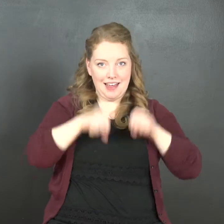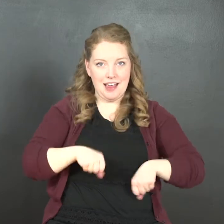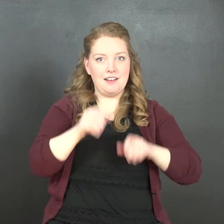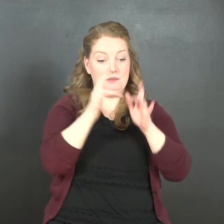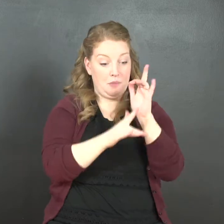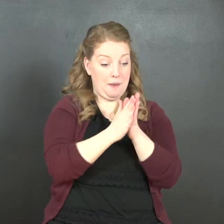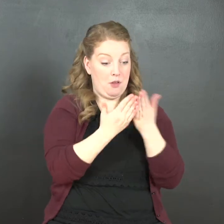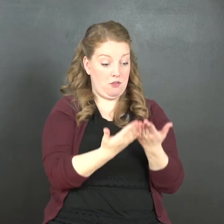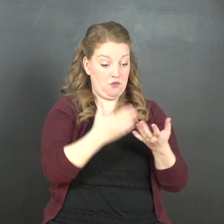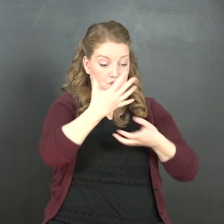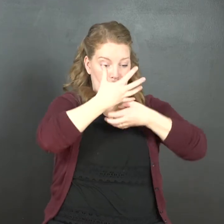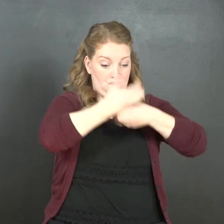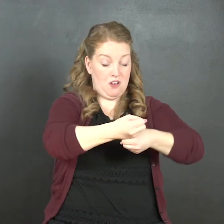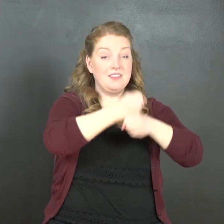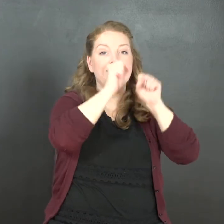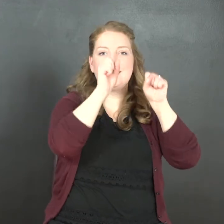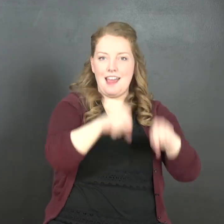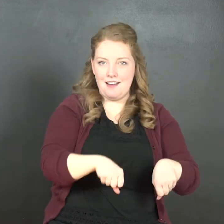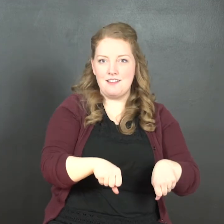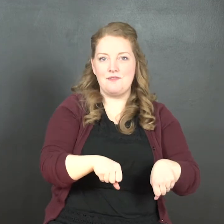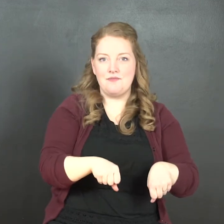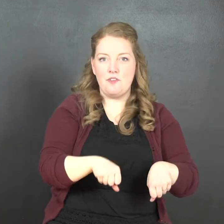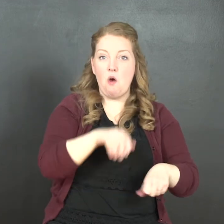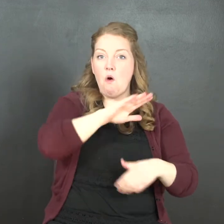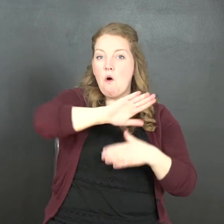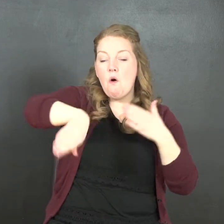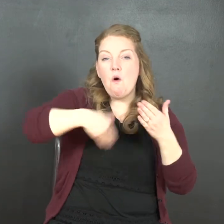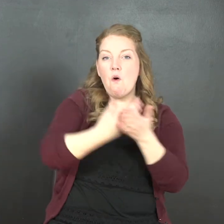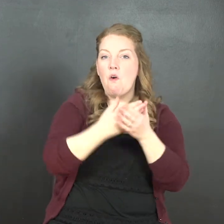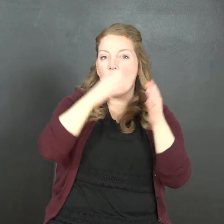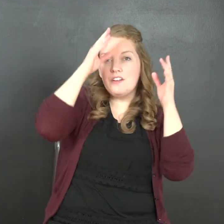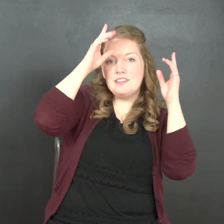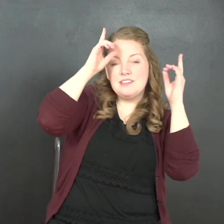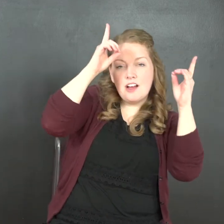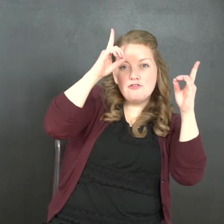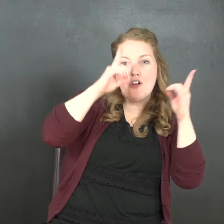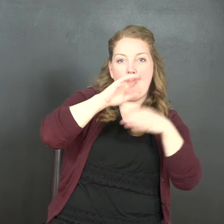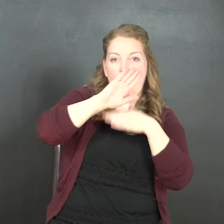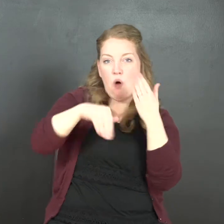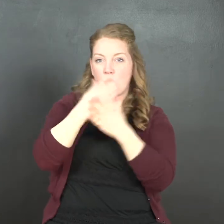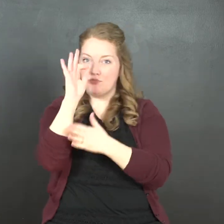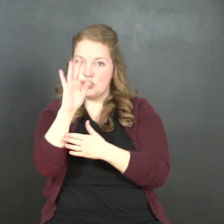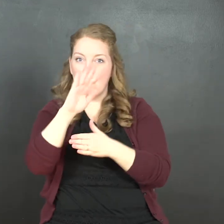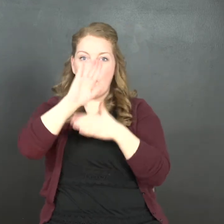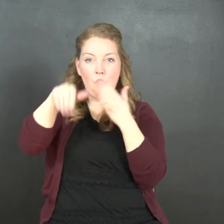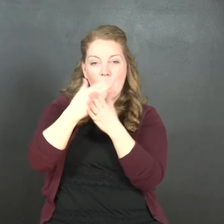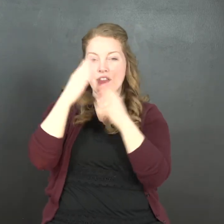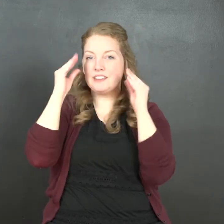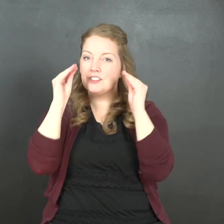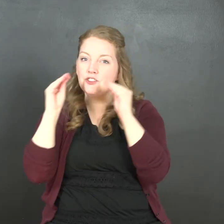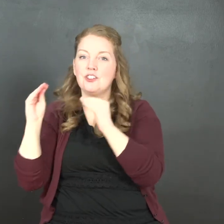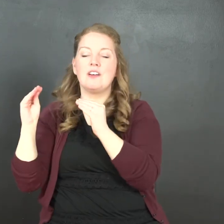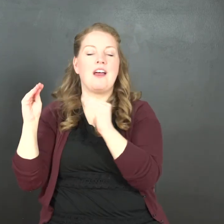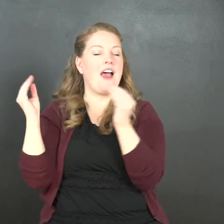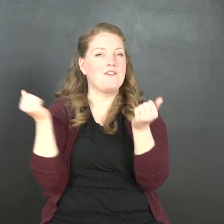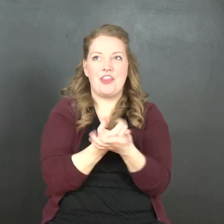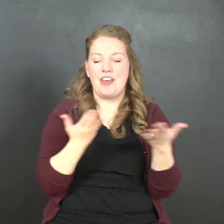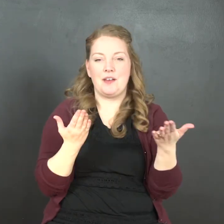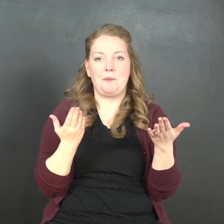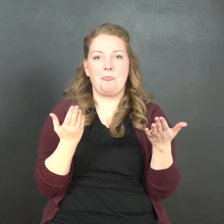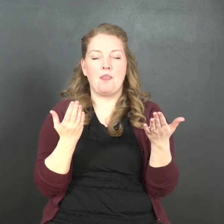doctrines of Christianity, again, they balance on this one event. You pull that out, you take it out, and it all